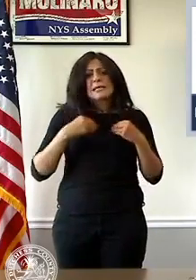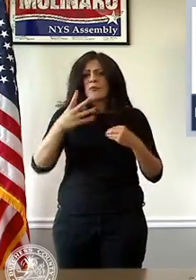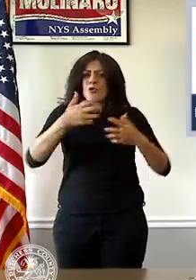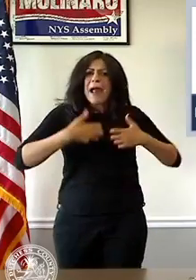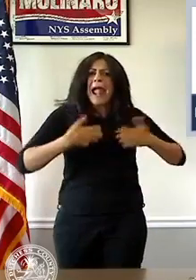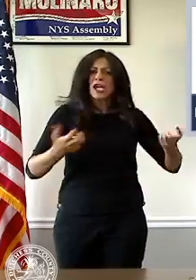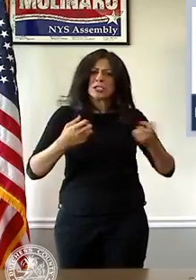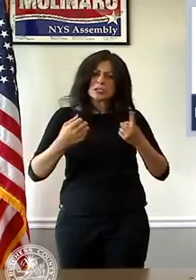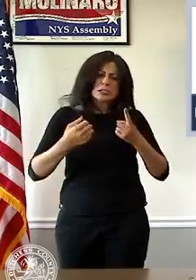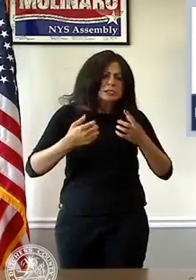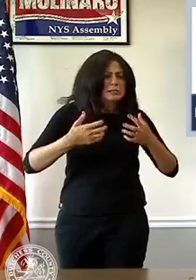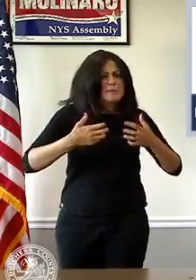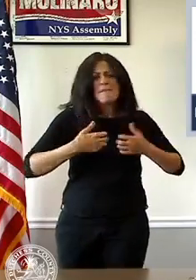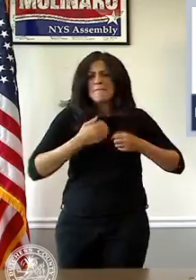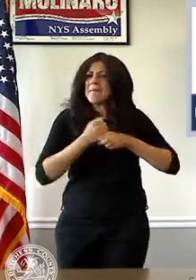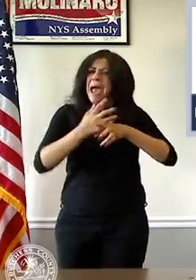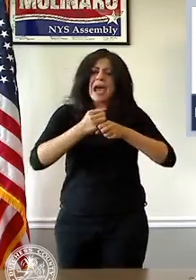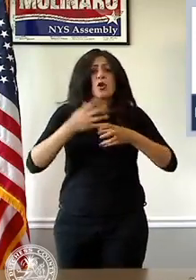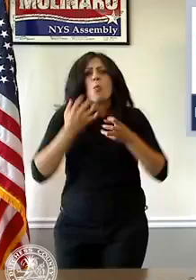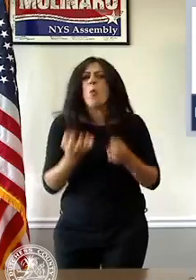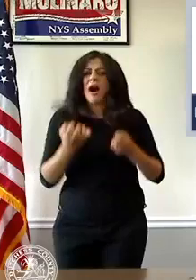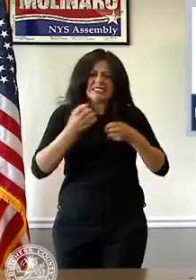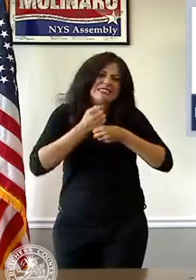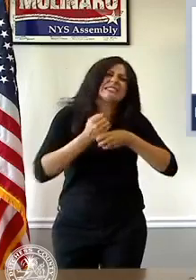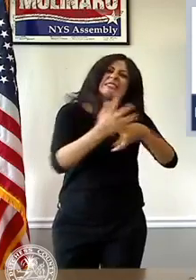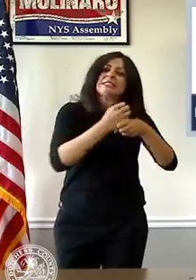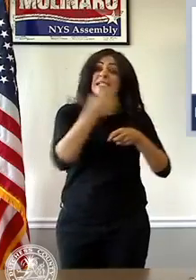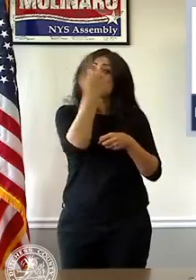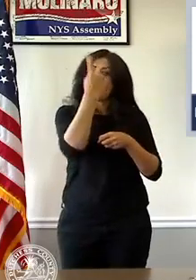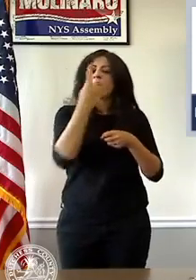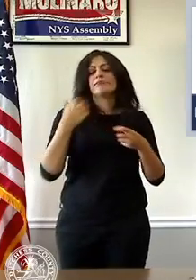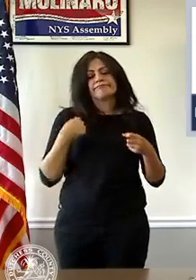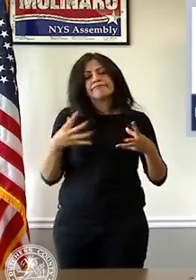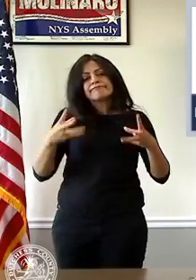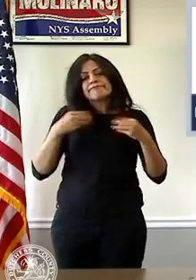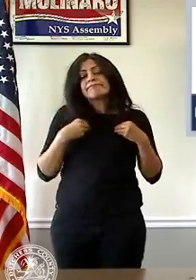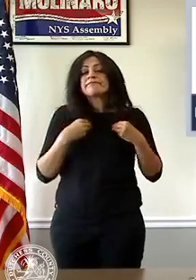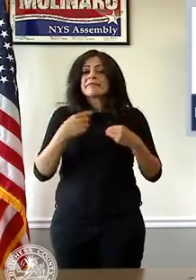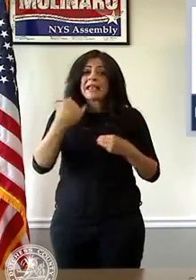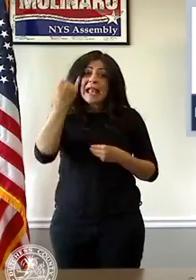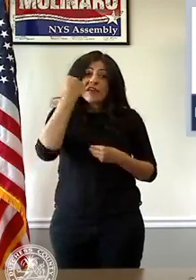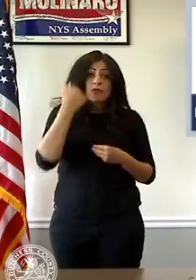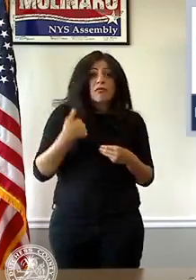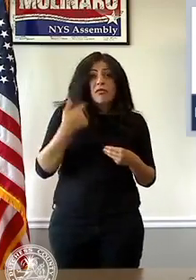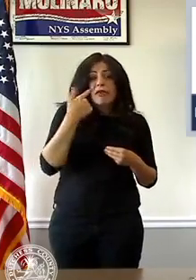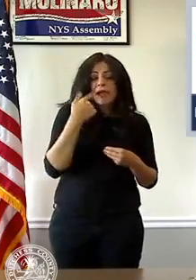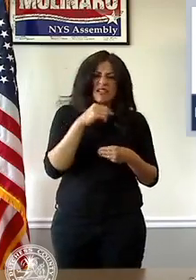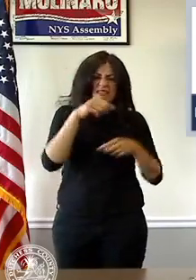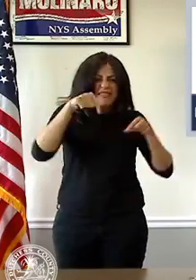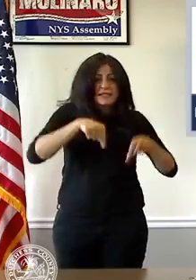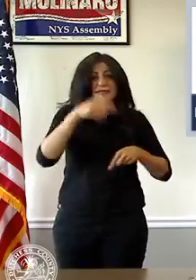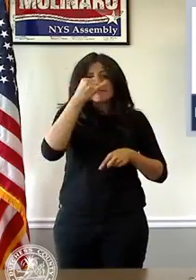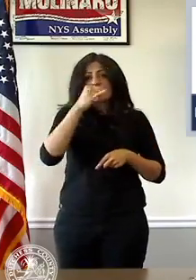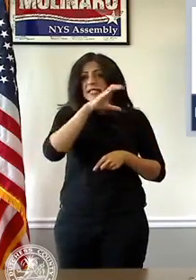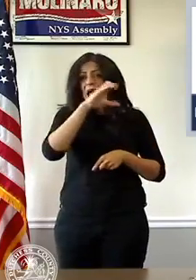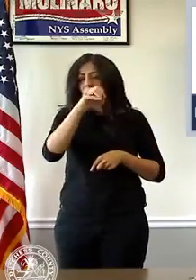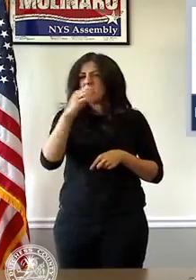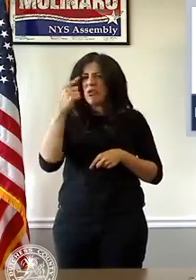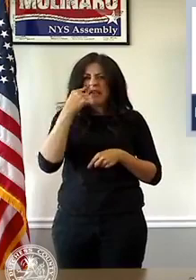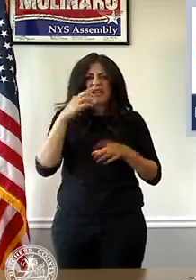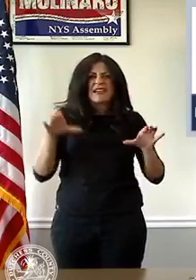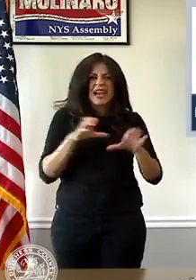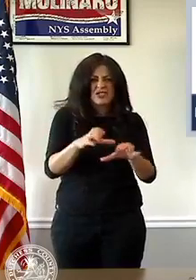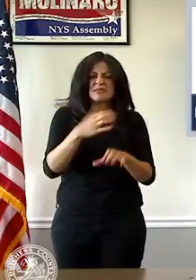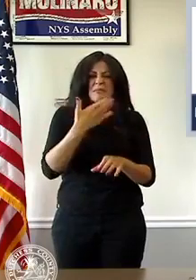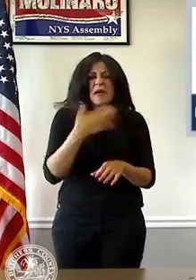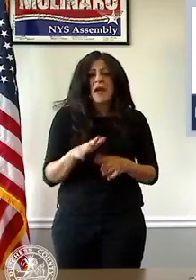anger, and I understand that if you think I or Dutchess County or anyone in this community has done something you agree with or disagree with, we accept that. But